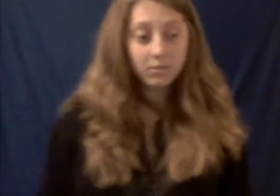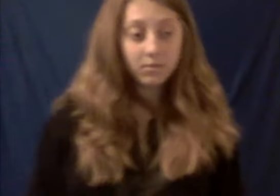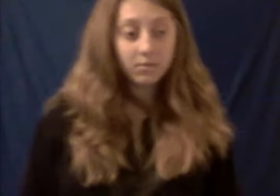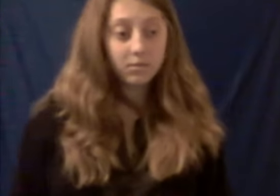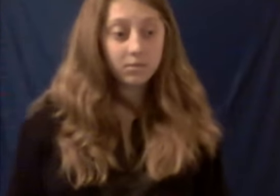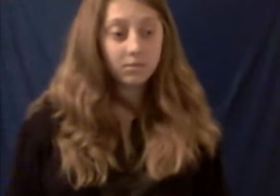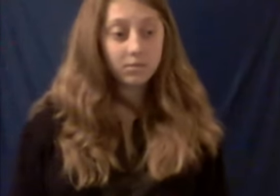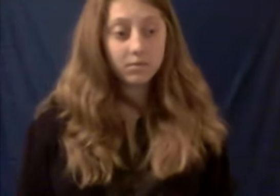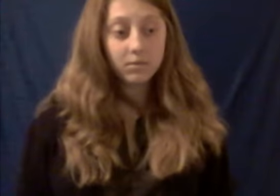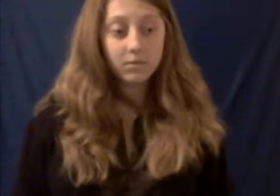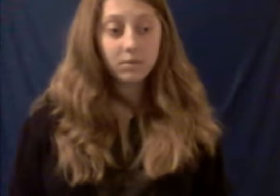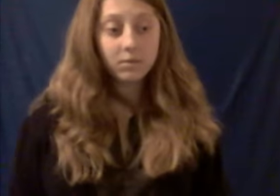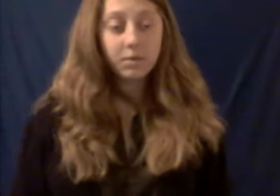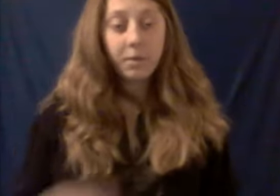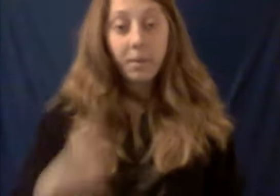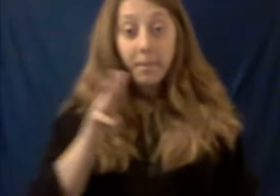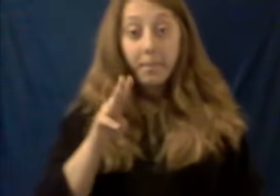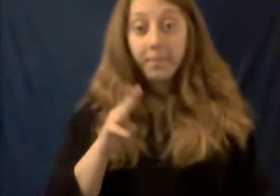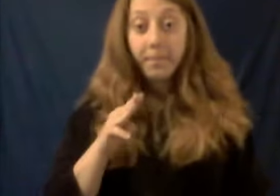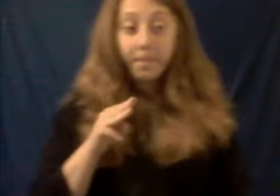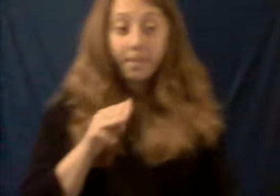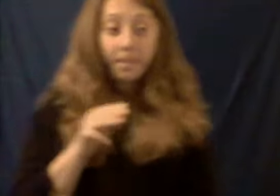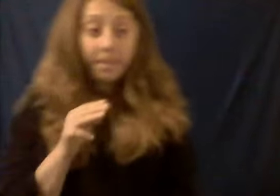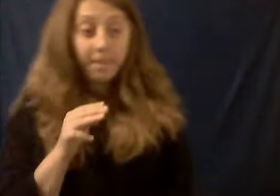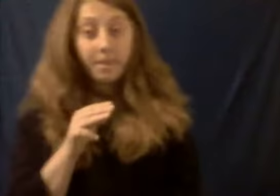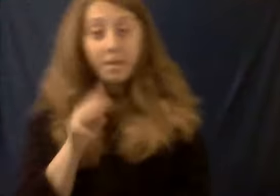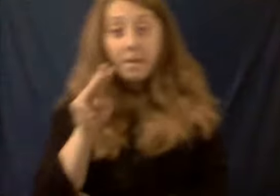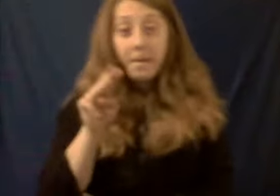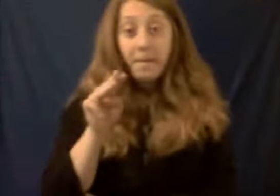Okay, and Mrs. Powell, how long have you been living at that address?